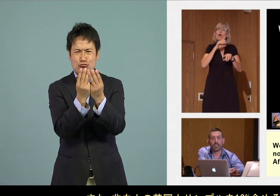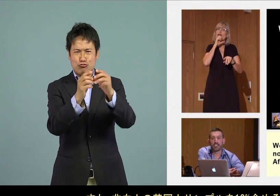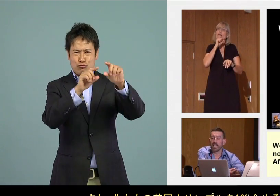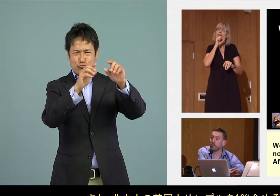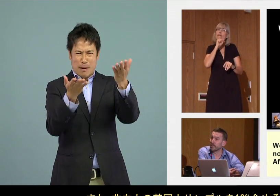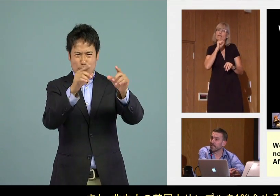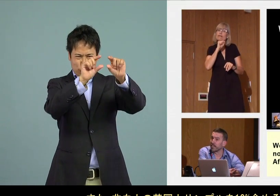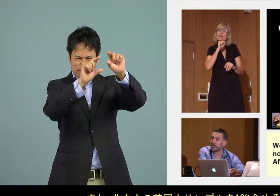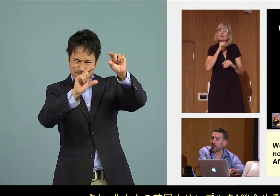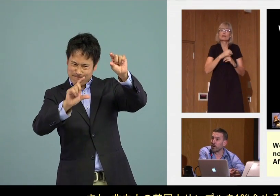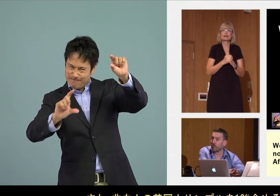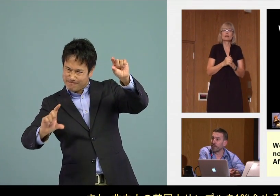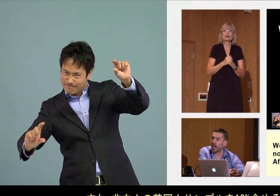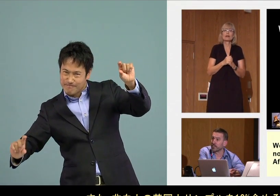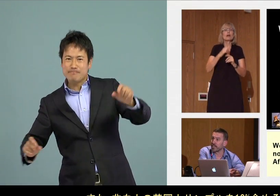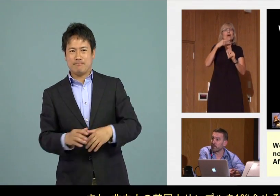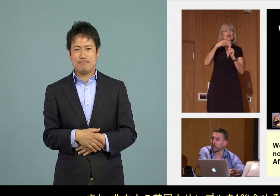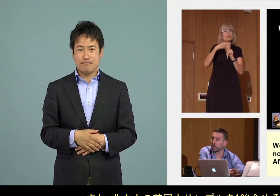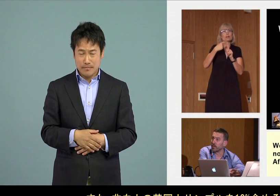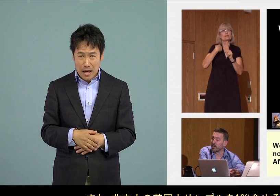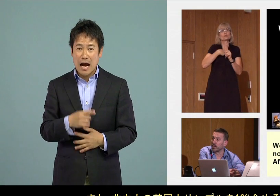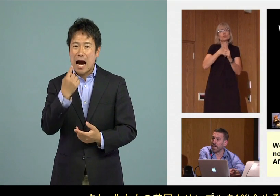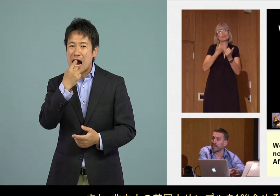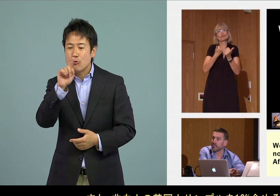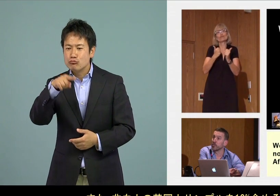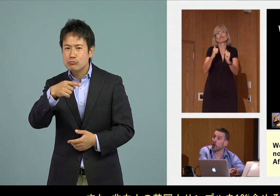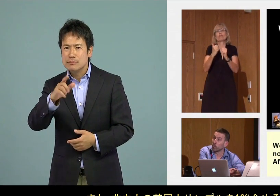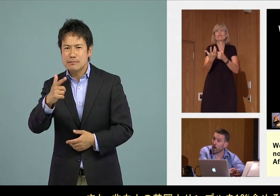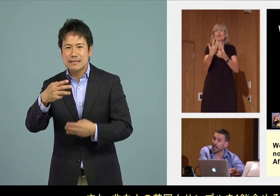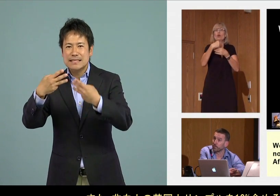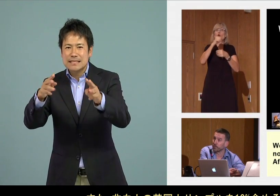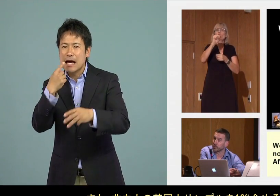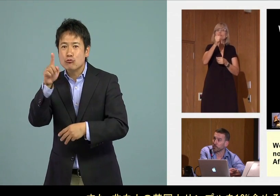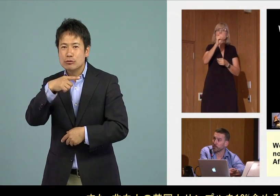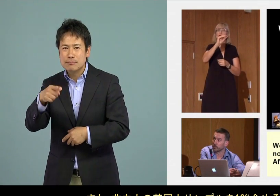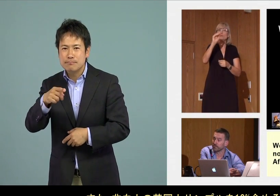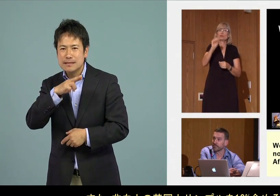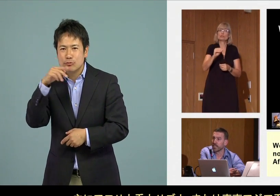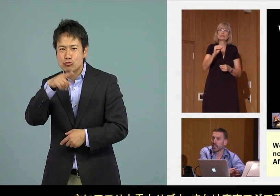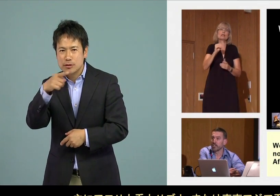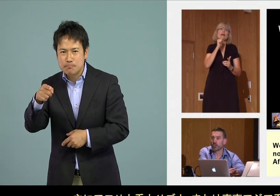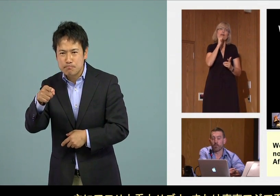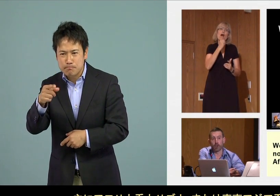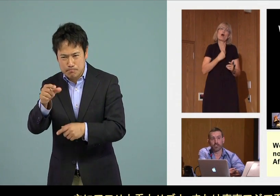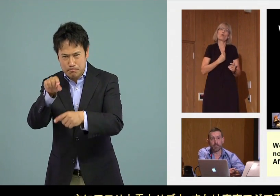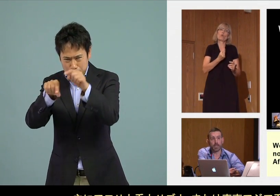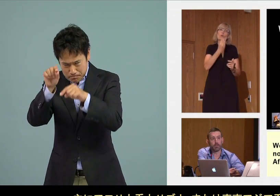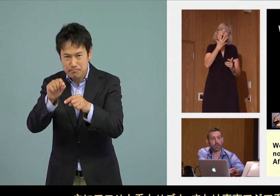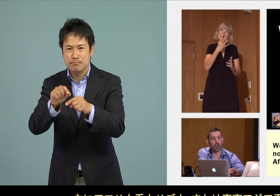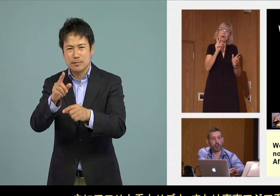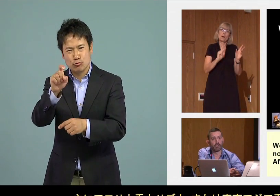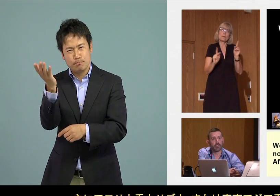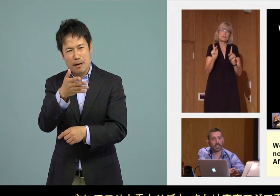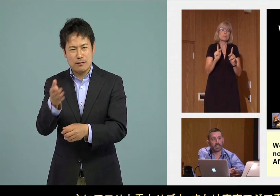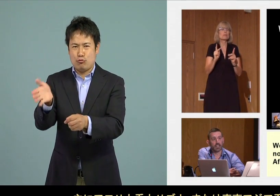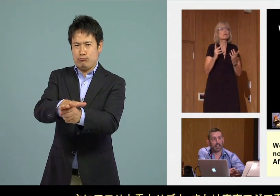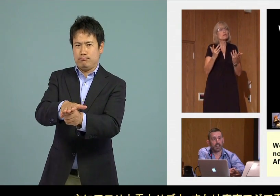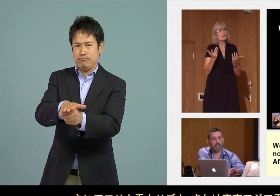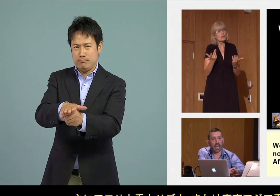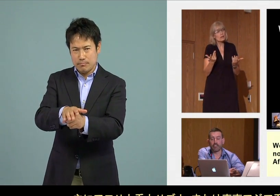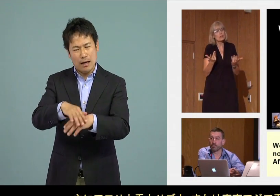include 10% of our sample as non-white British people, so mostly people of